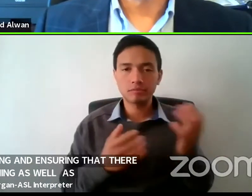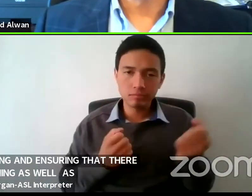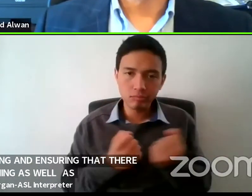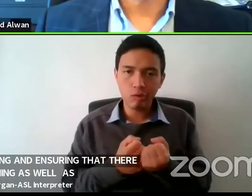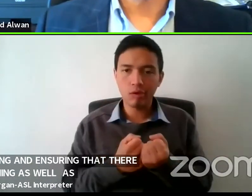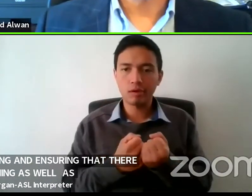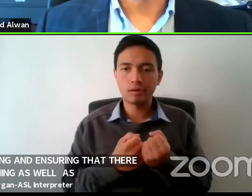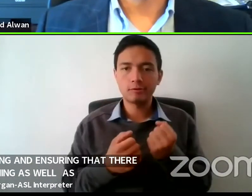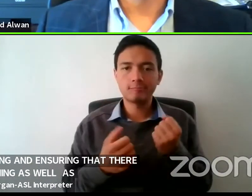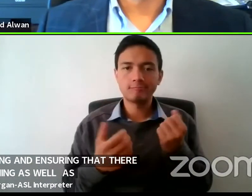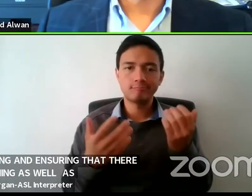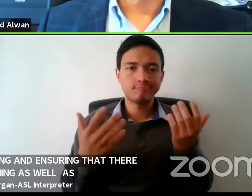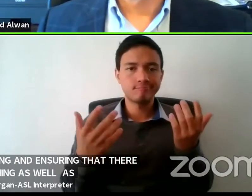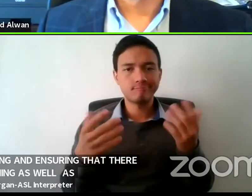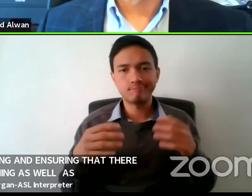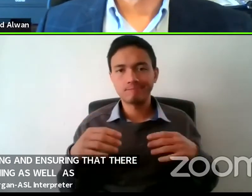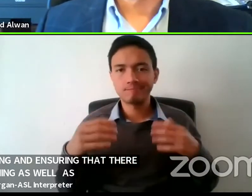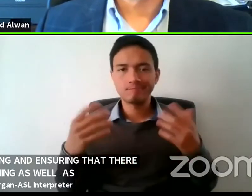technical